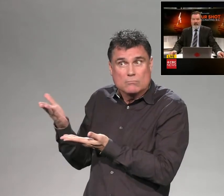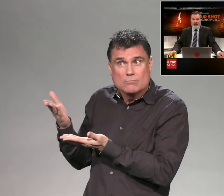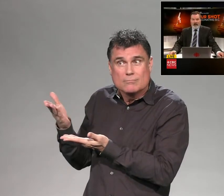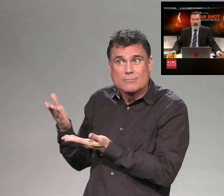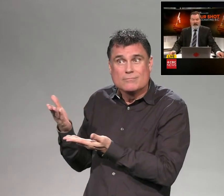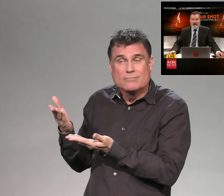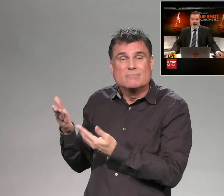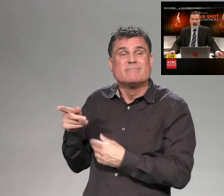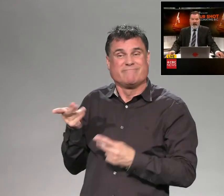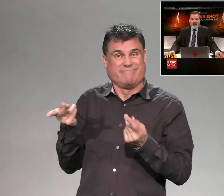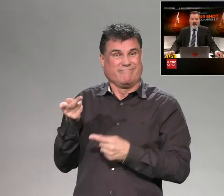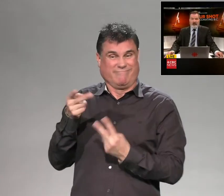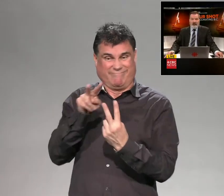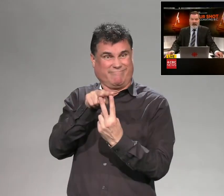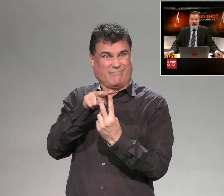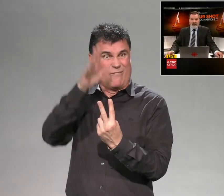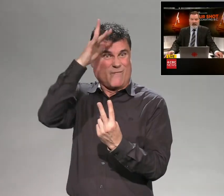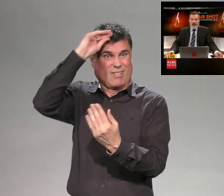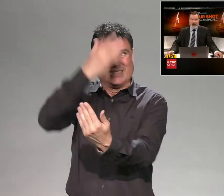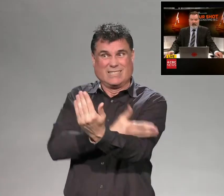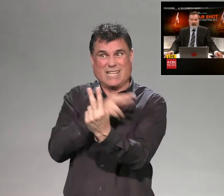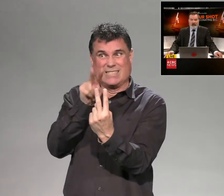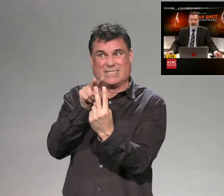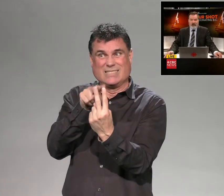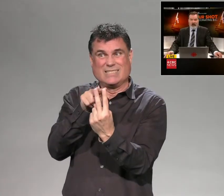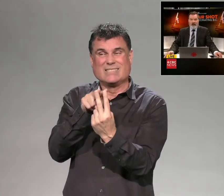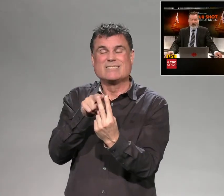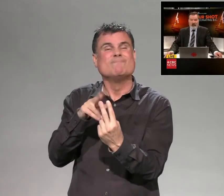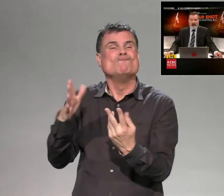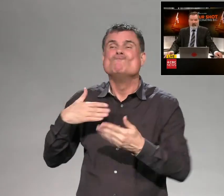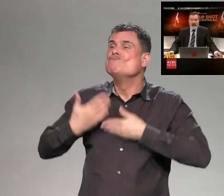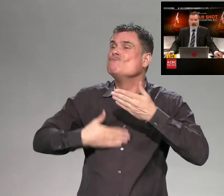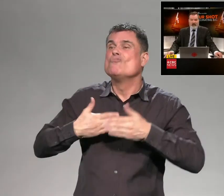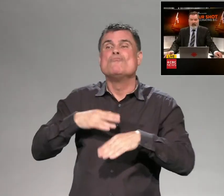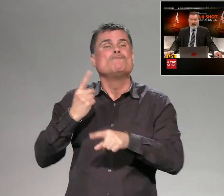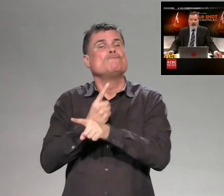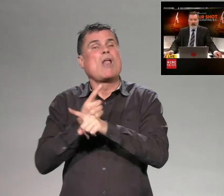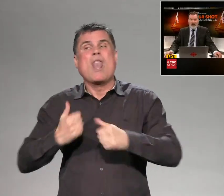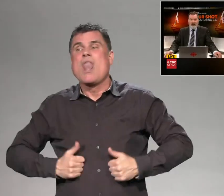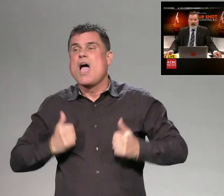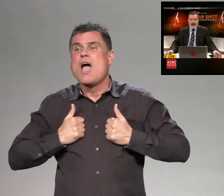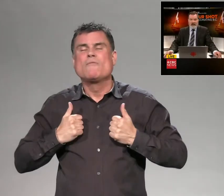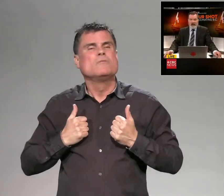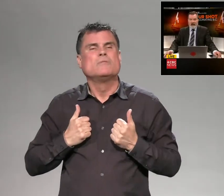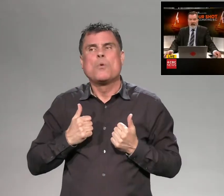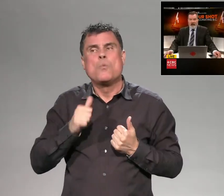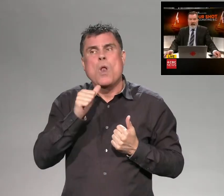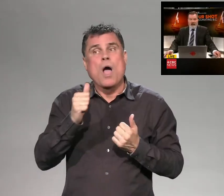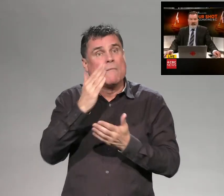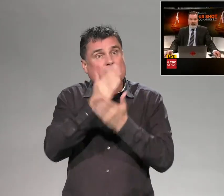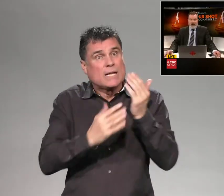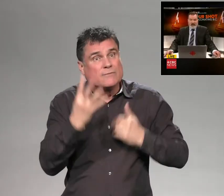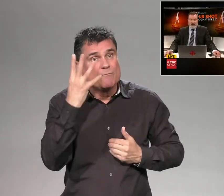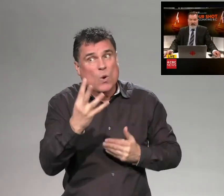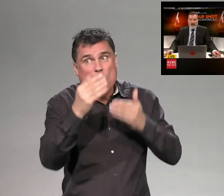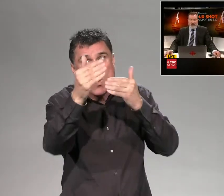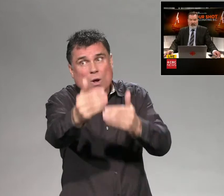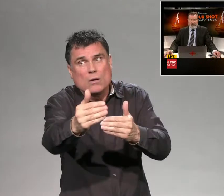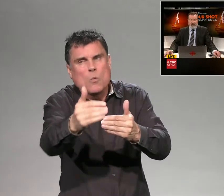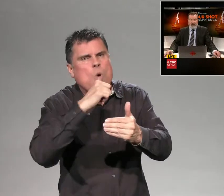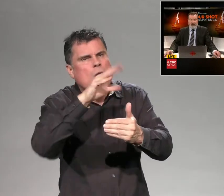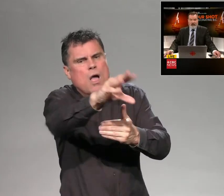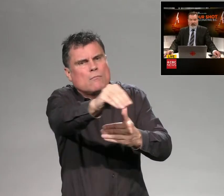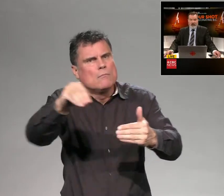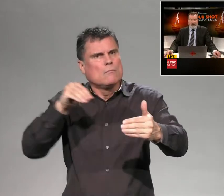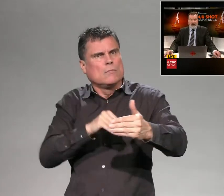for a normal life. Why aren't kids included in Phase 4, and when can we expect they will be vaccinated? And can the rest of us hold